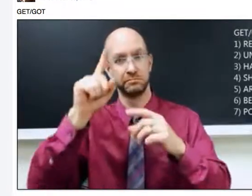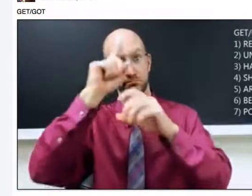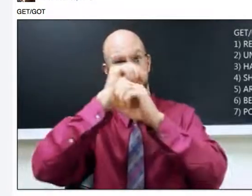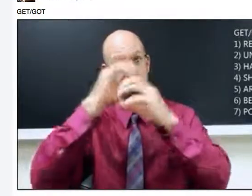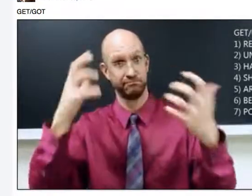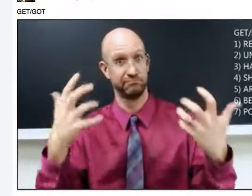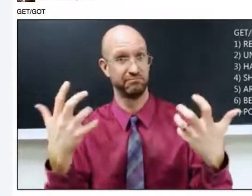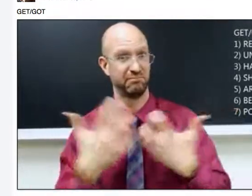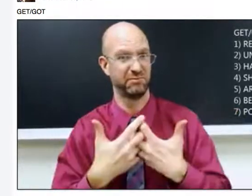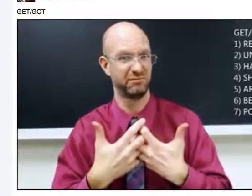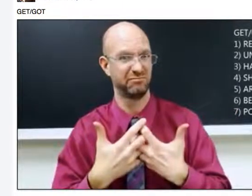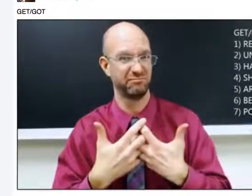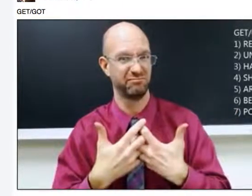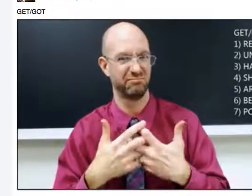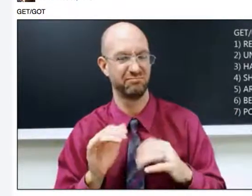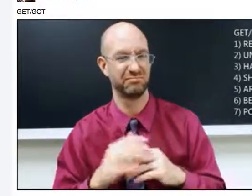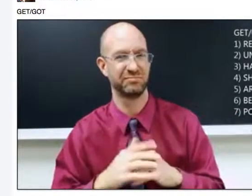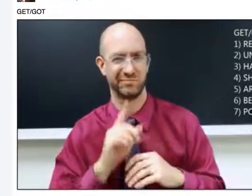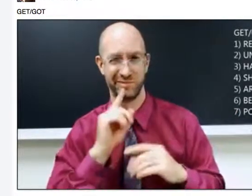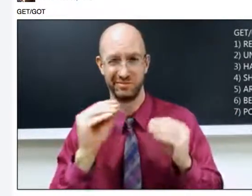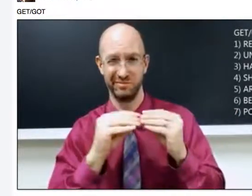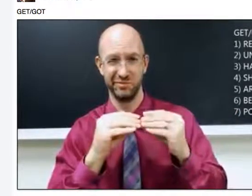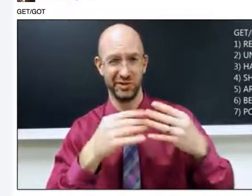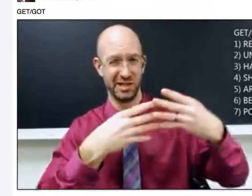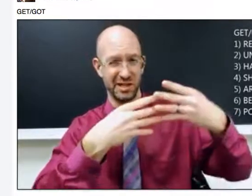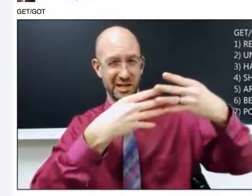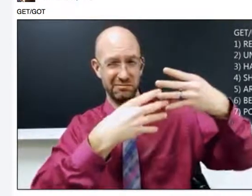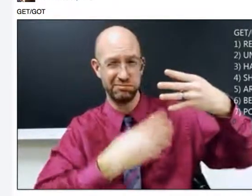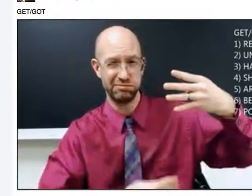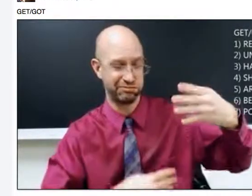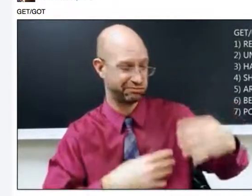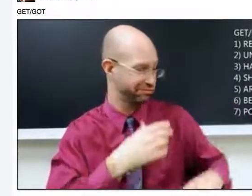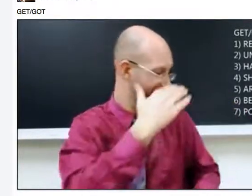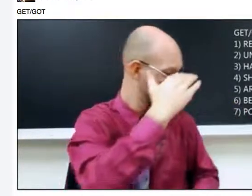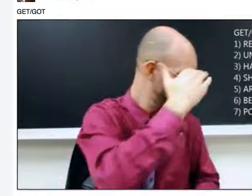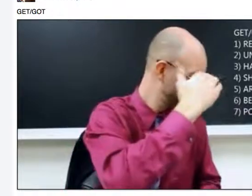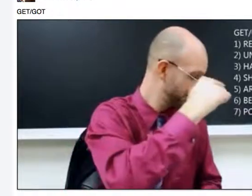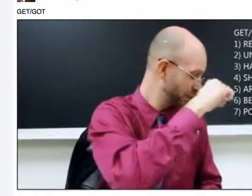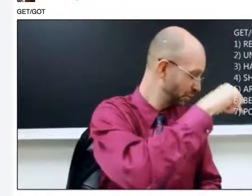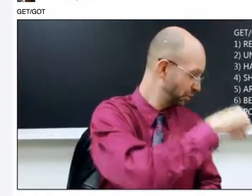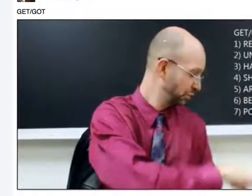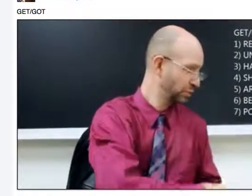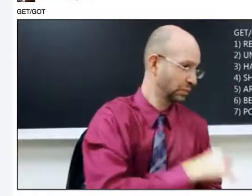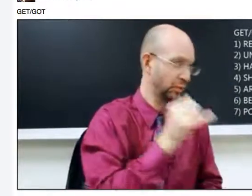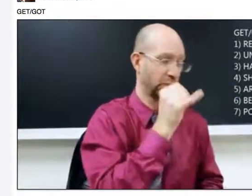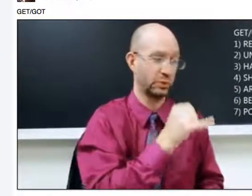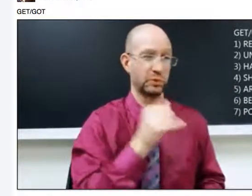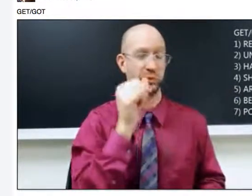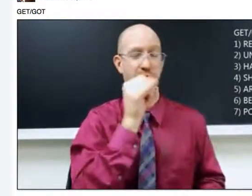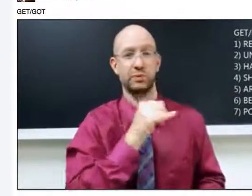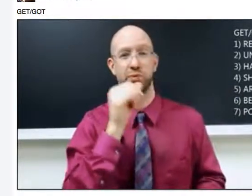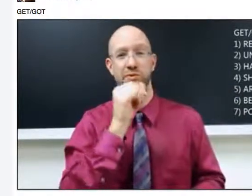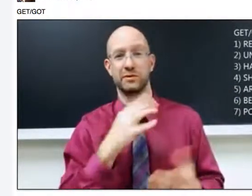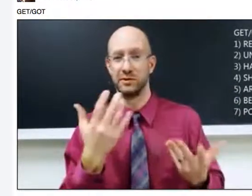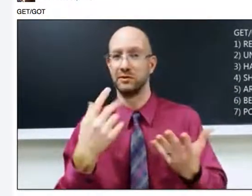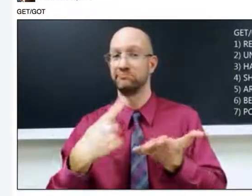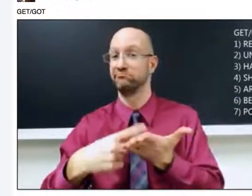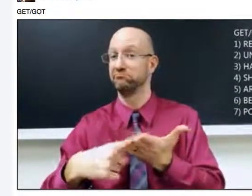There's so many different ways to sign something in ASL, and it's really good to have an image and a list to go with things so you